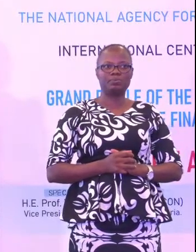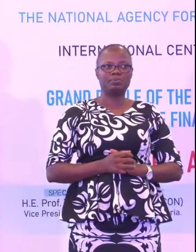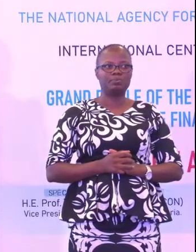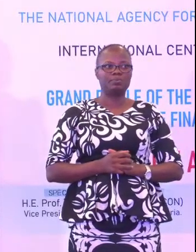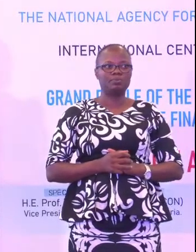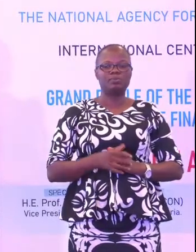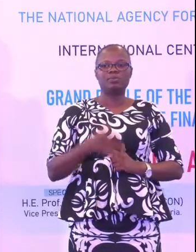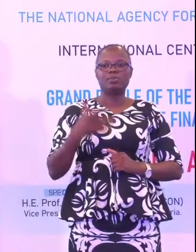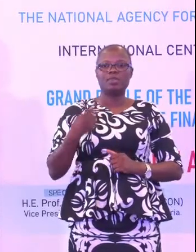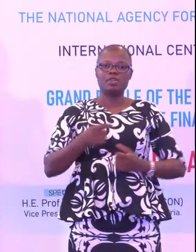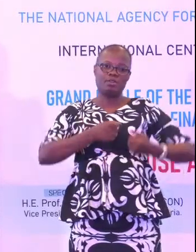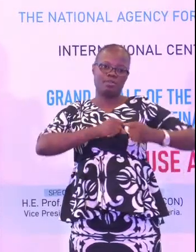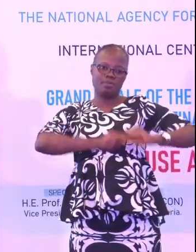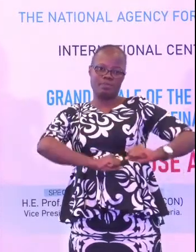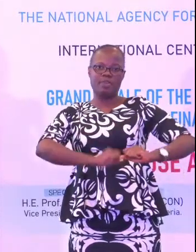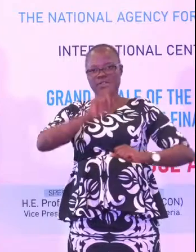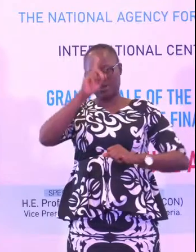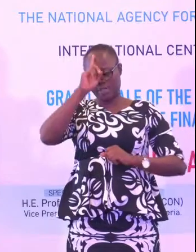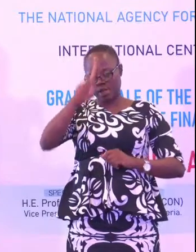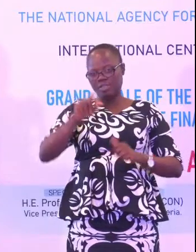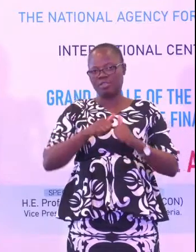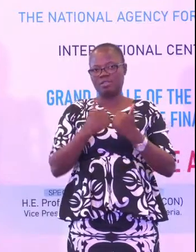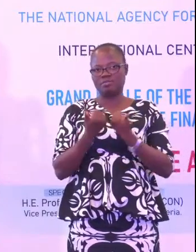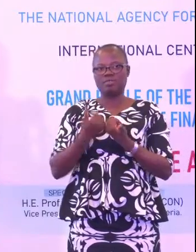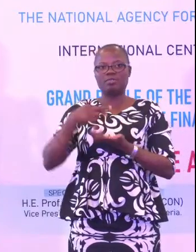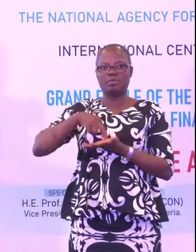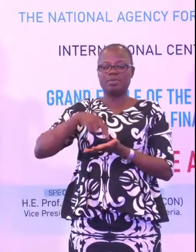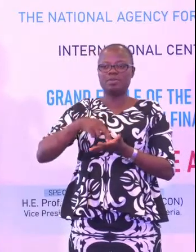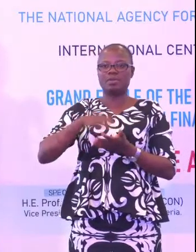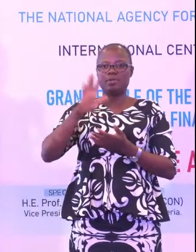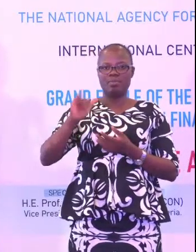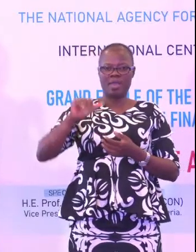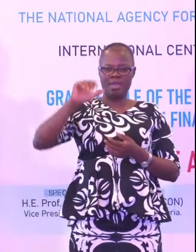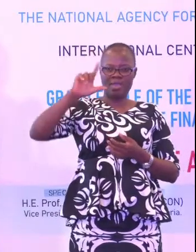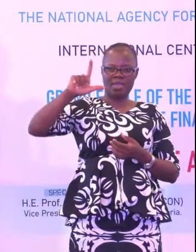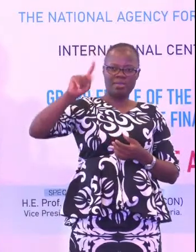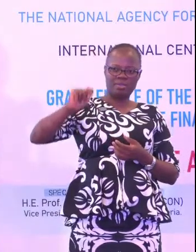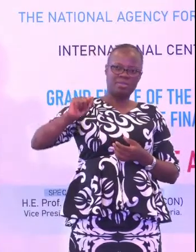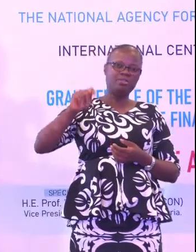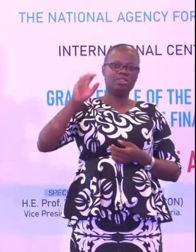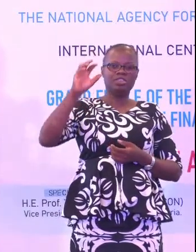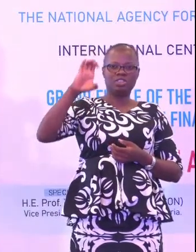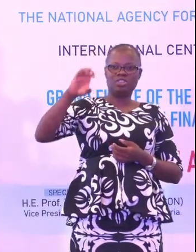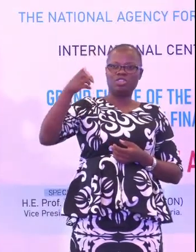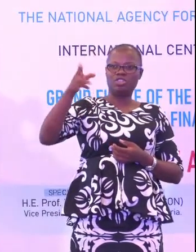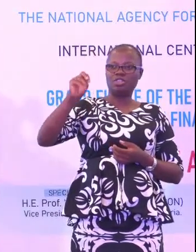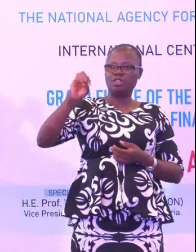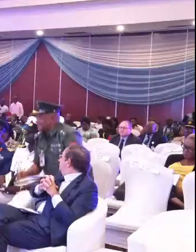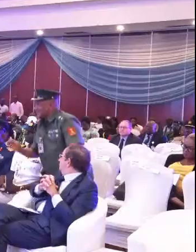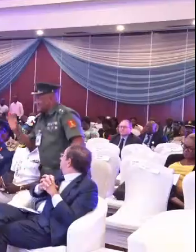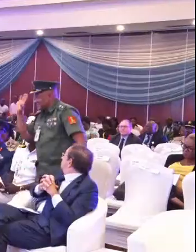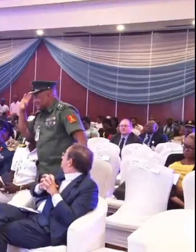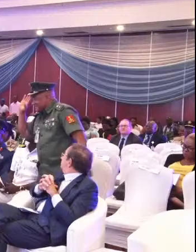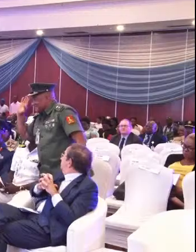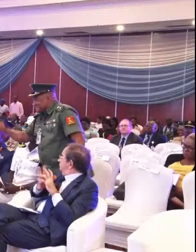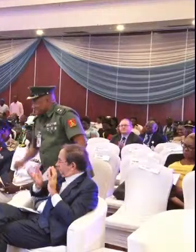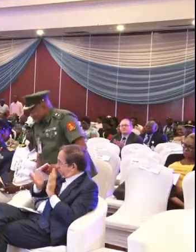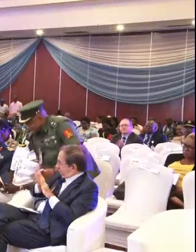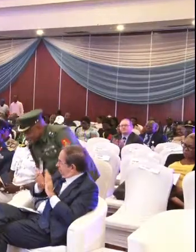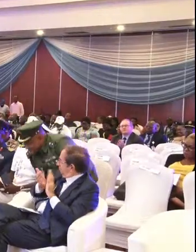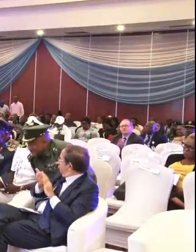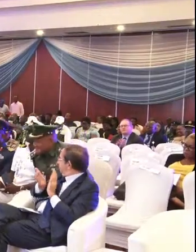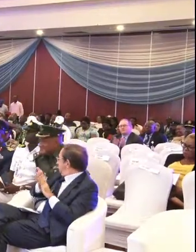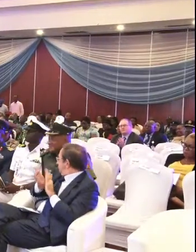Defense Intelligence Agency is represented here today by Lieutenant Colonel Loveday Chinedu Nwasuki. Thank you very much for